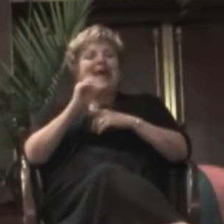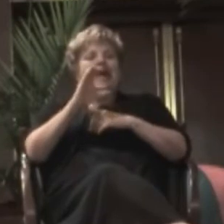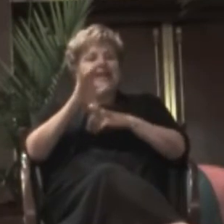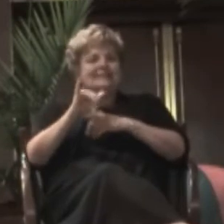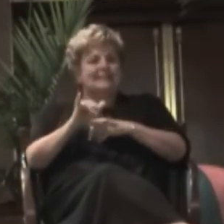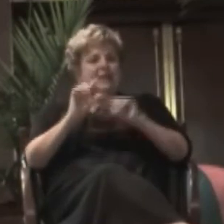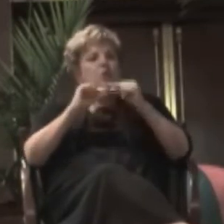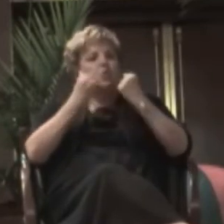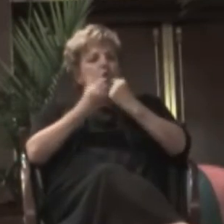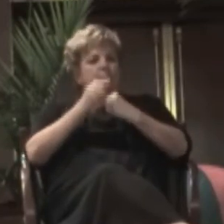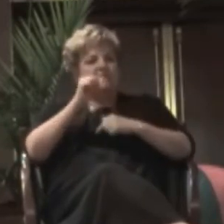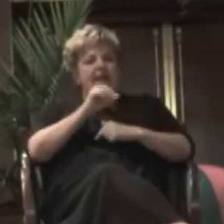deeply grateful.